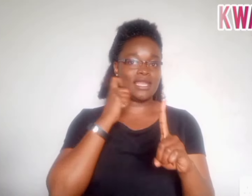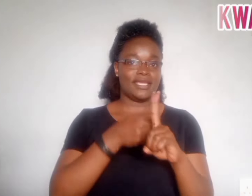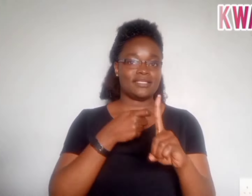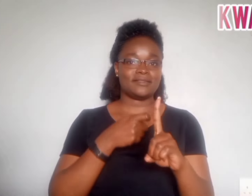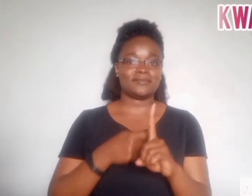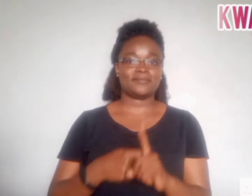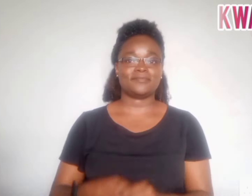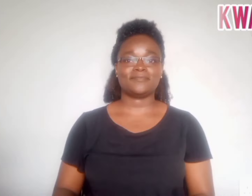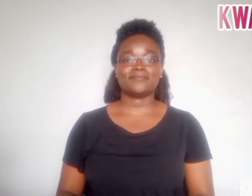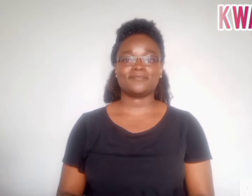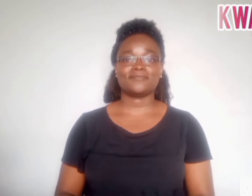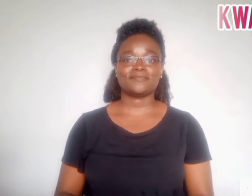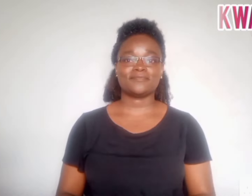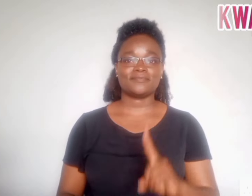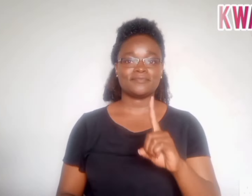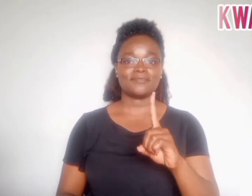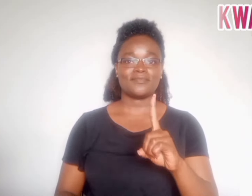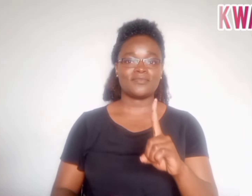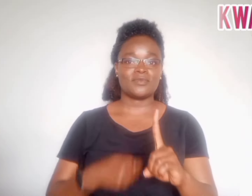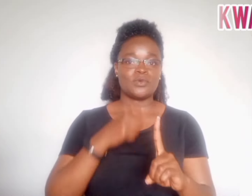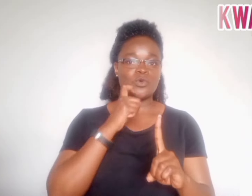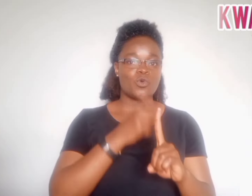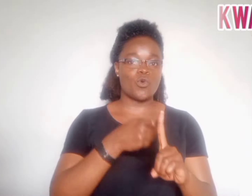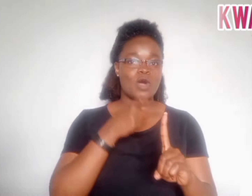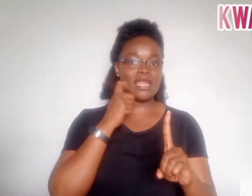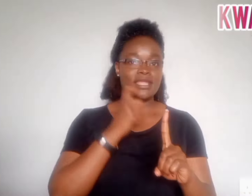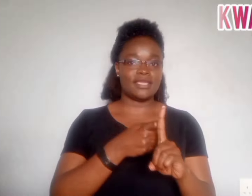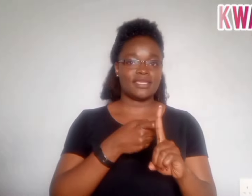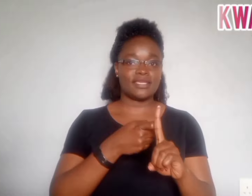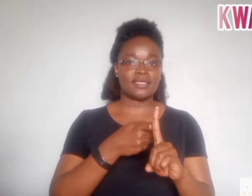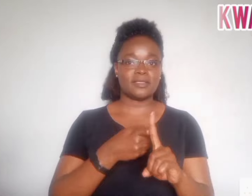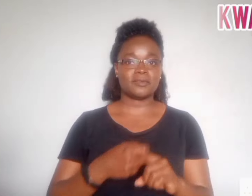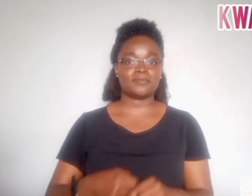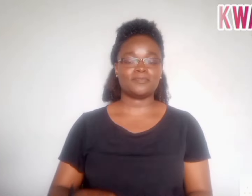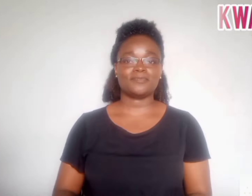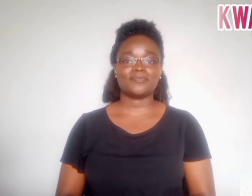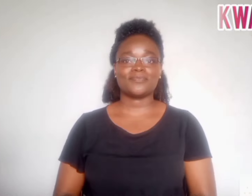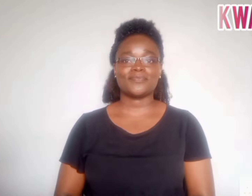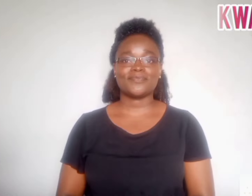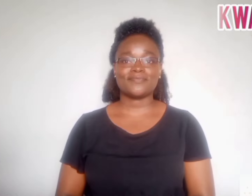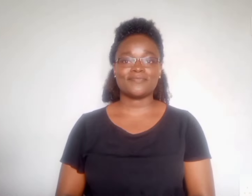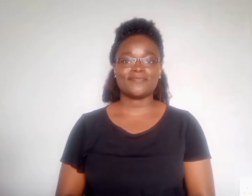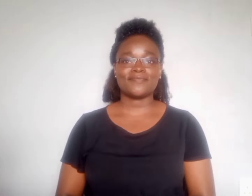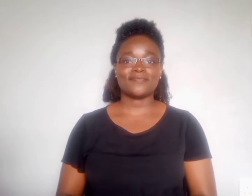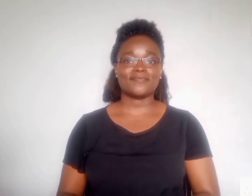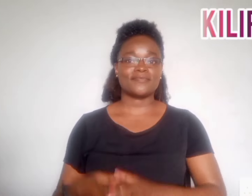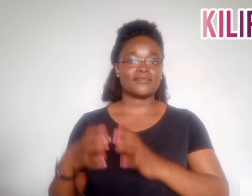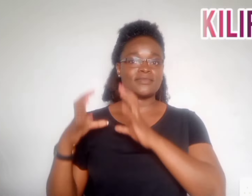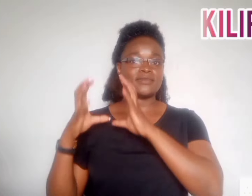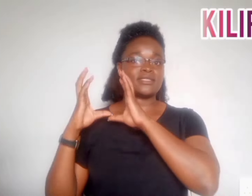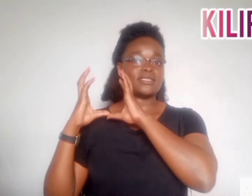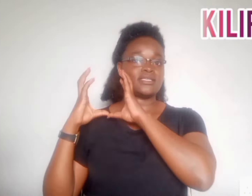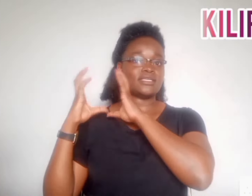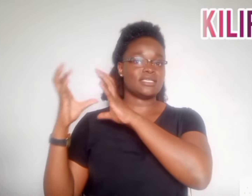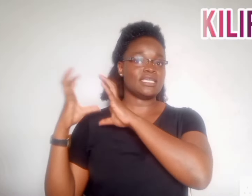Kwale. Kwale.